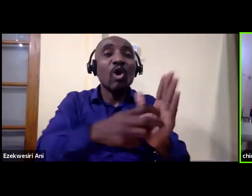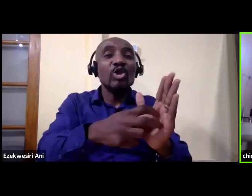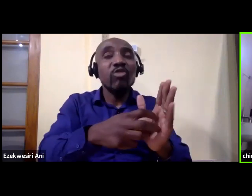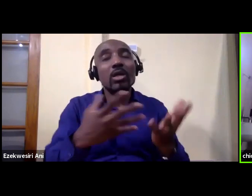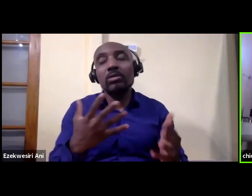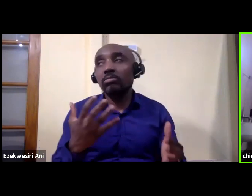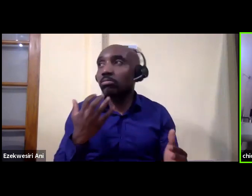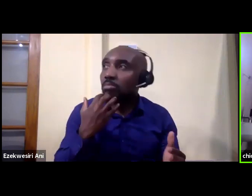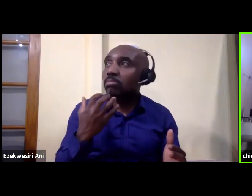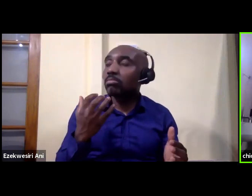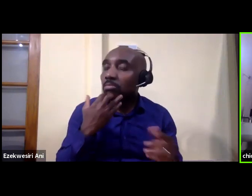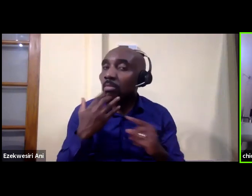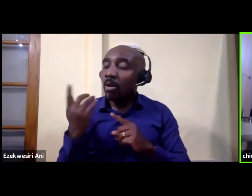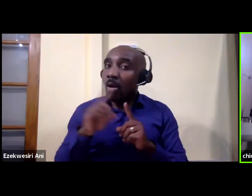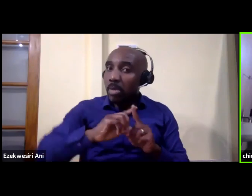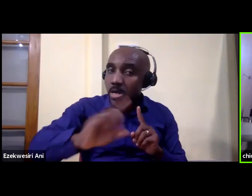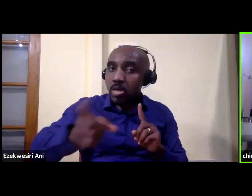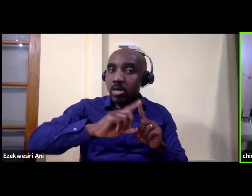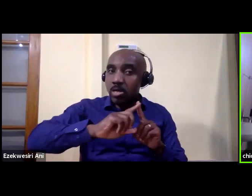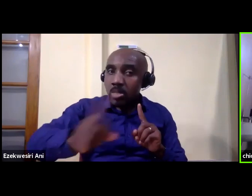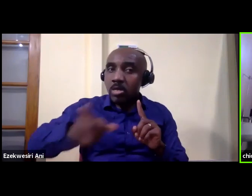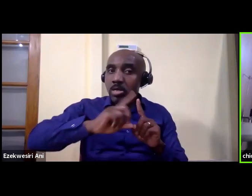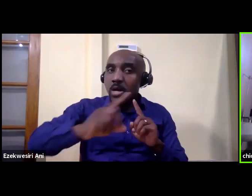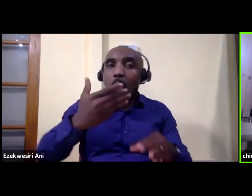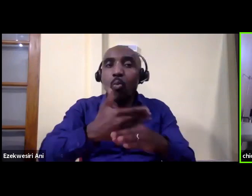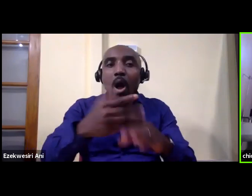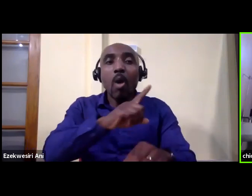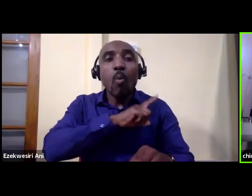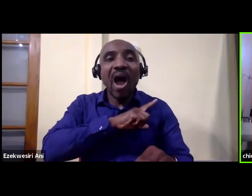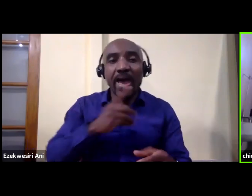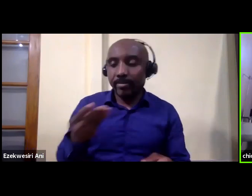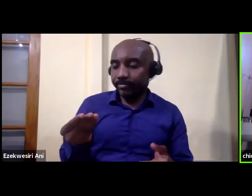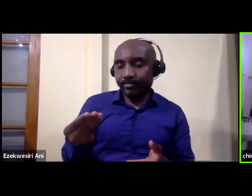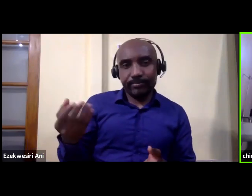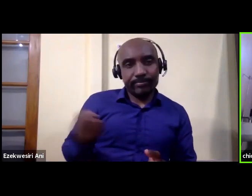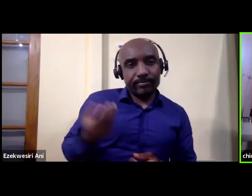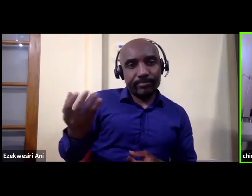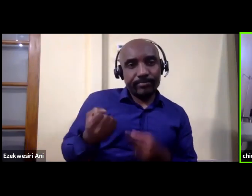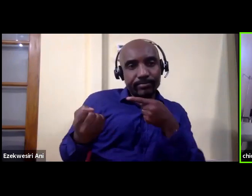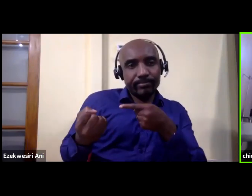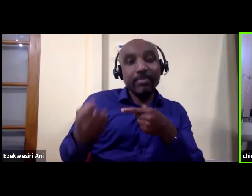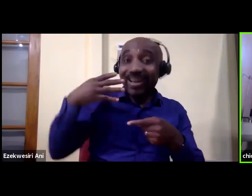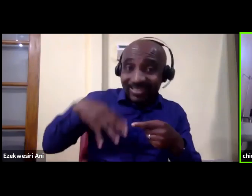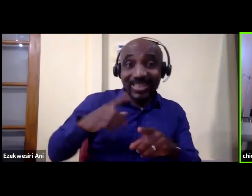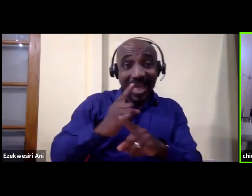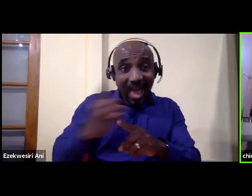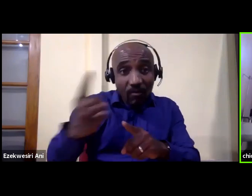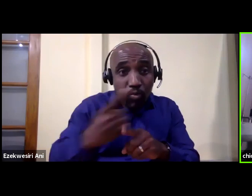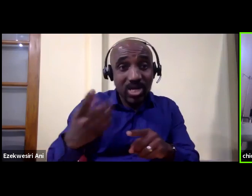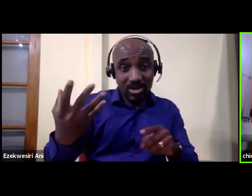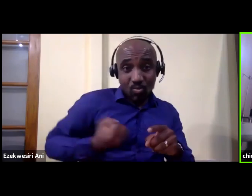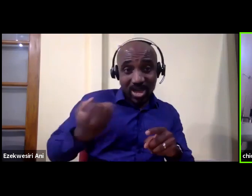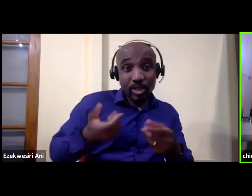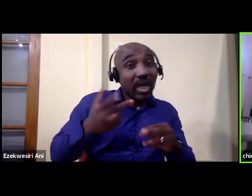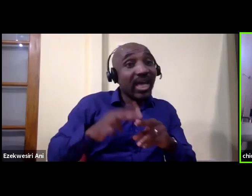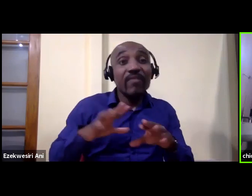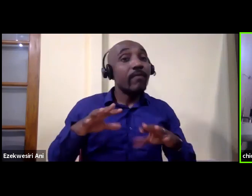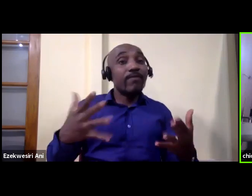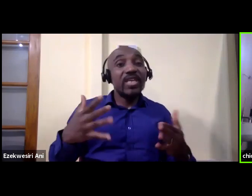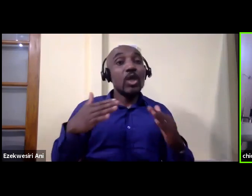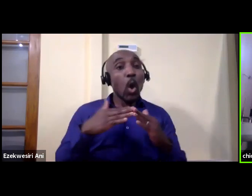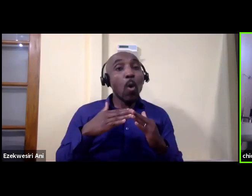back to work because you need to be paid weekly, or if you don't work, you will not